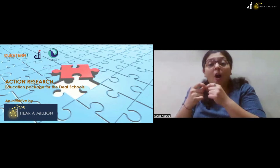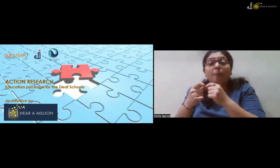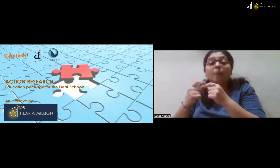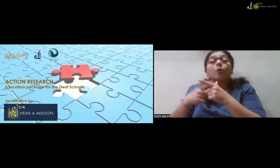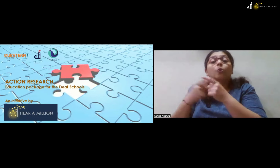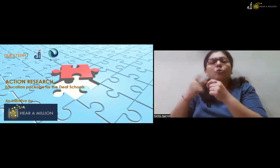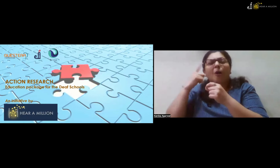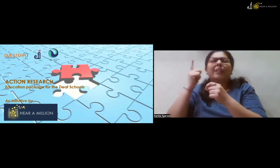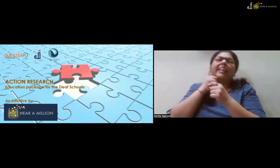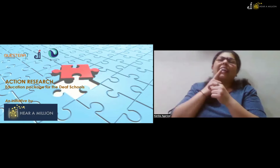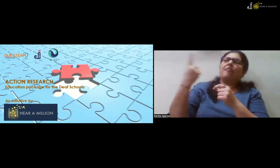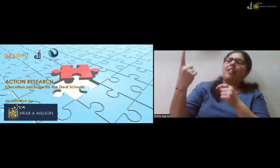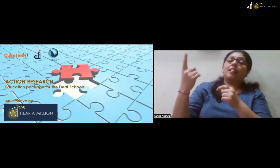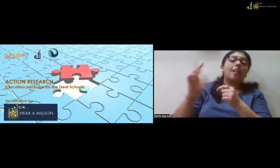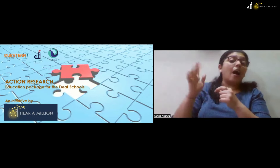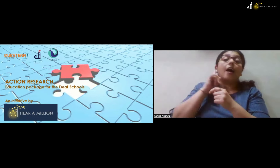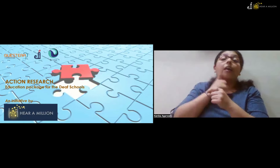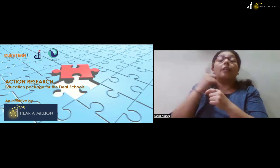the parents.